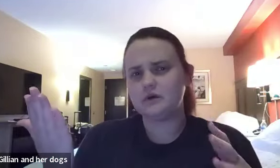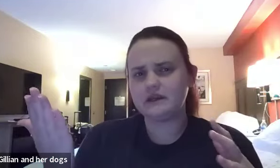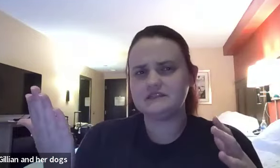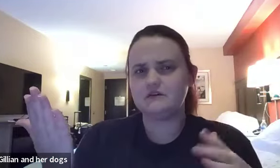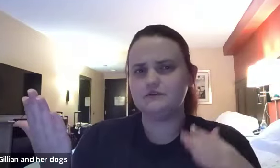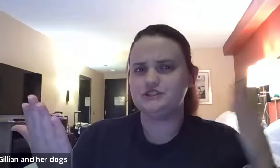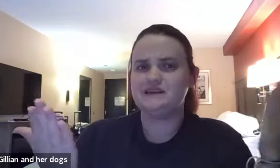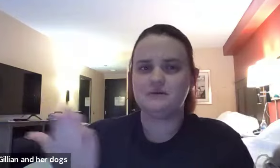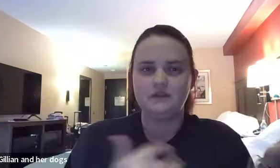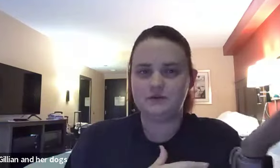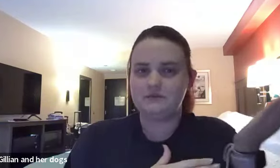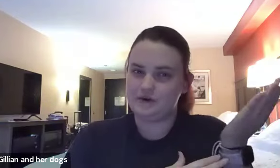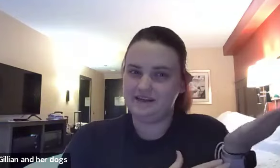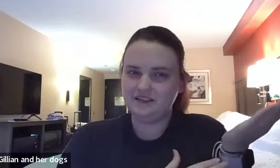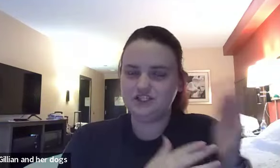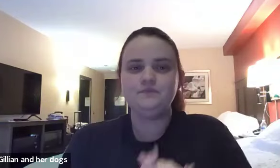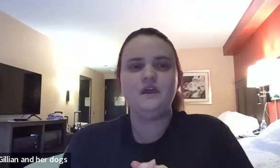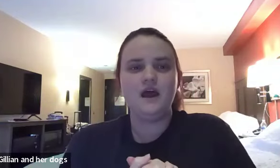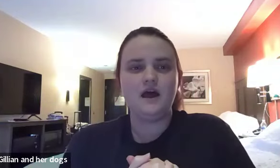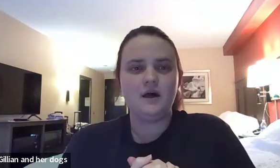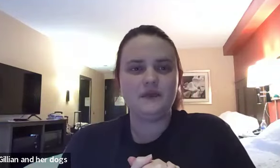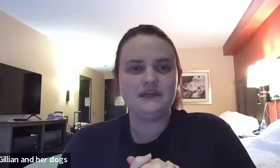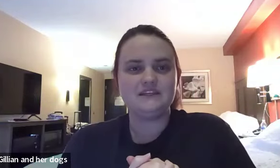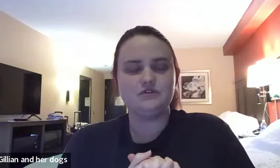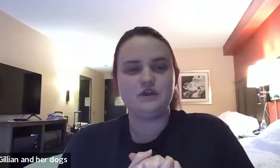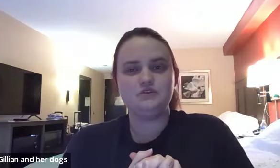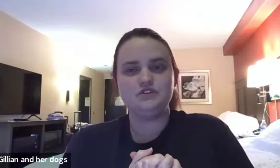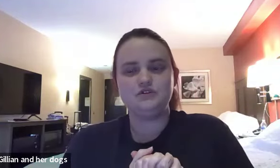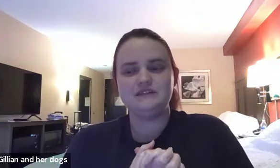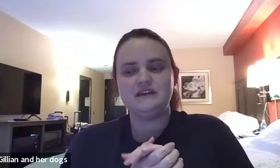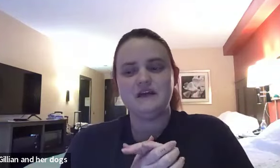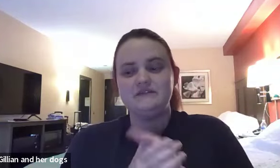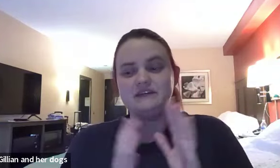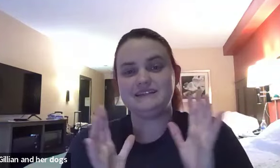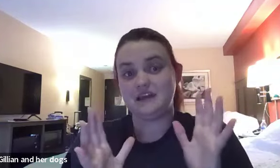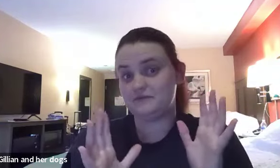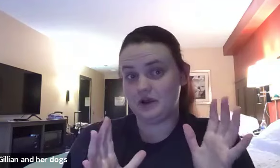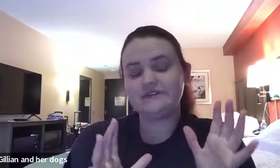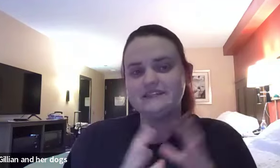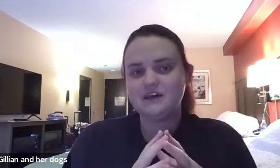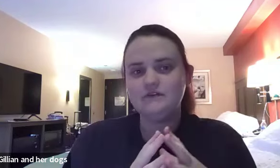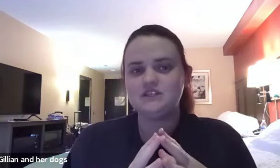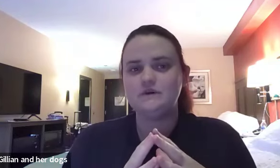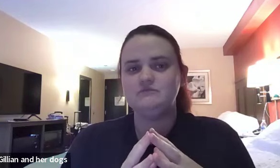more ASL versus a little bit more English. Is they will do, instead of having a sign for breakfast itself, it's going to